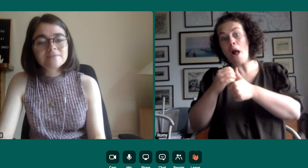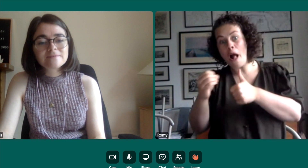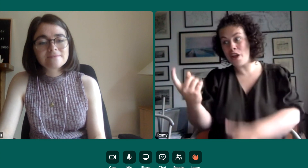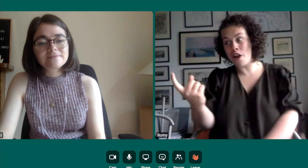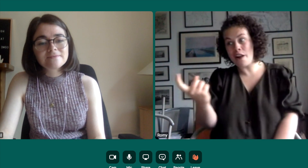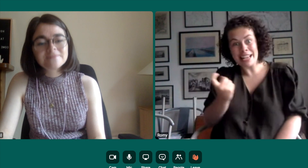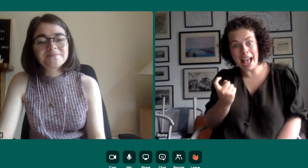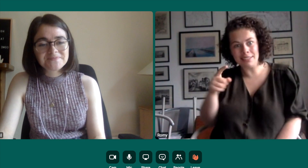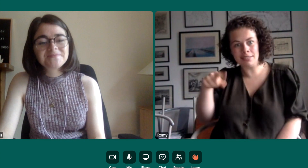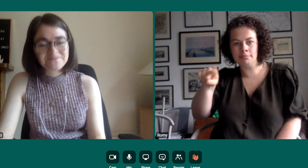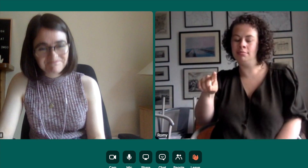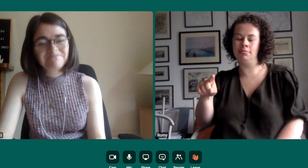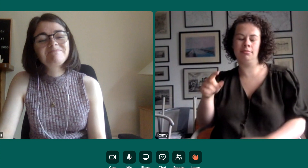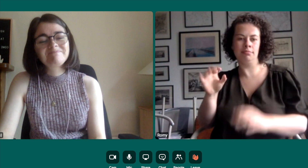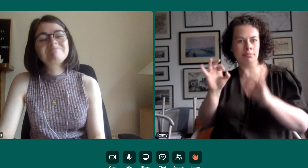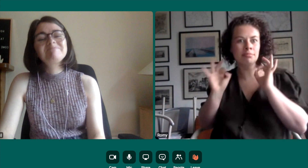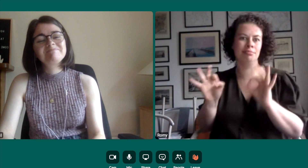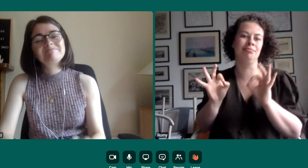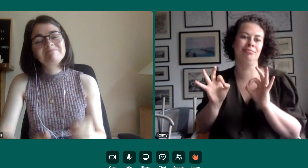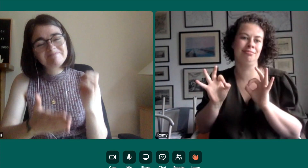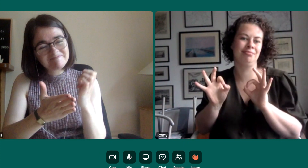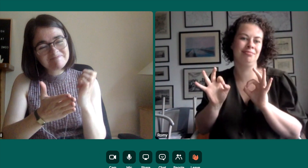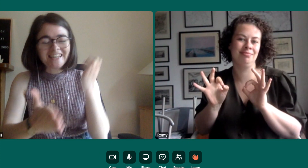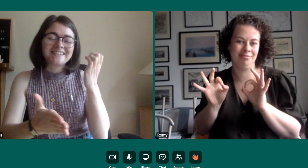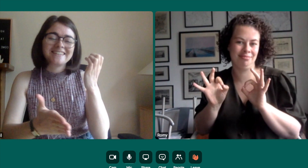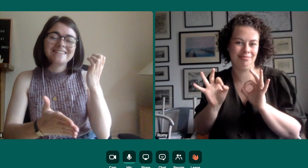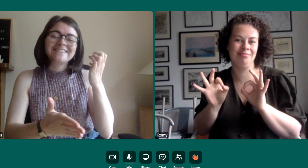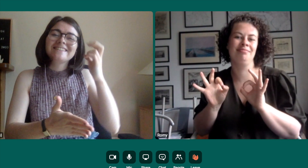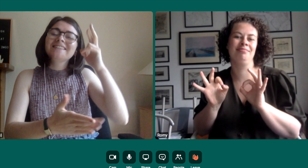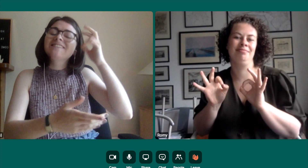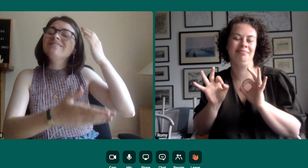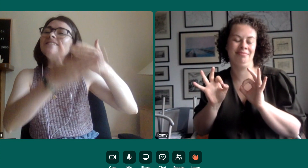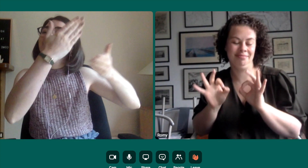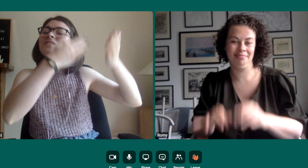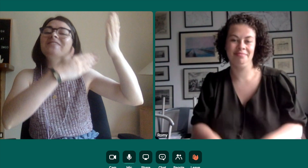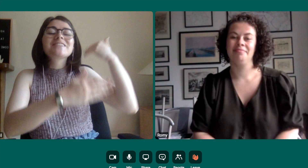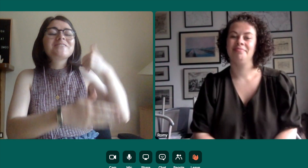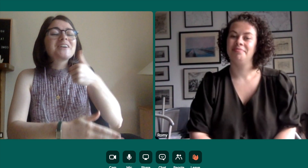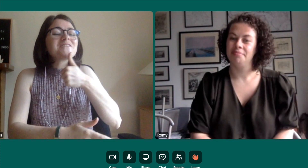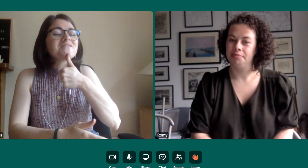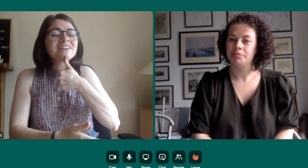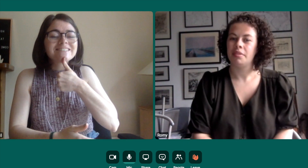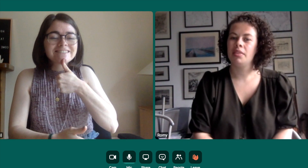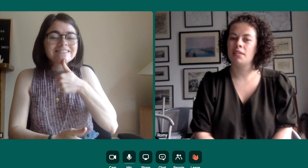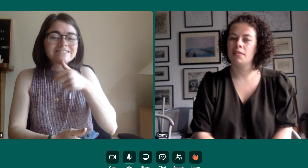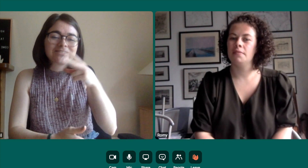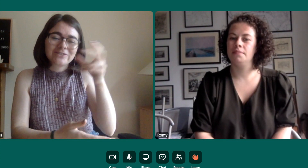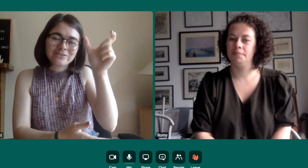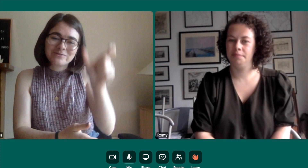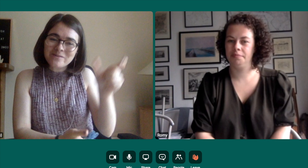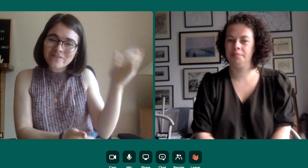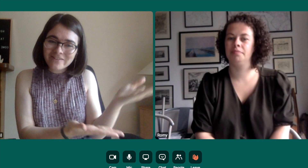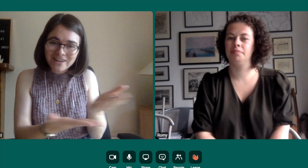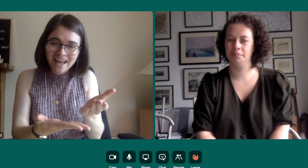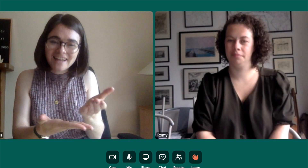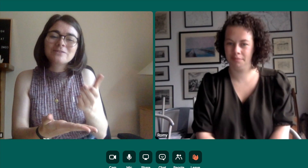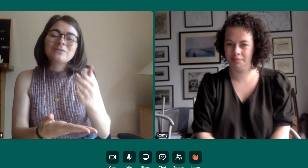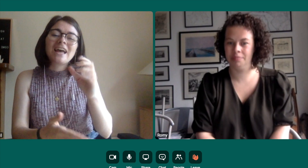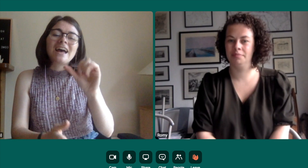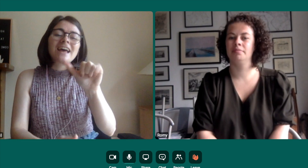more bearable. Certainly. Yeah. If you cast your mind back to our first guests, which were Aisling and Orla, that came on to talk about team